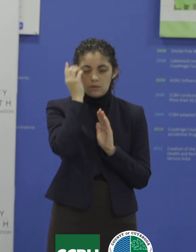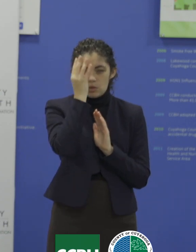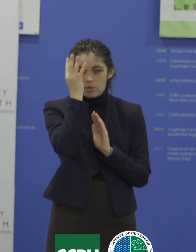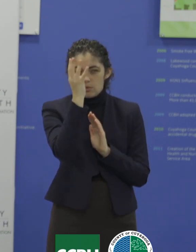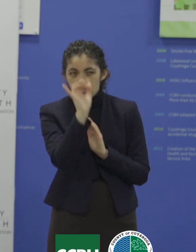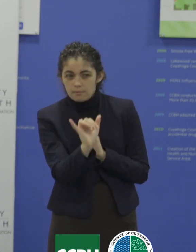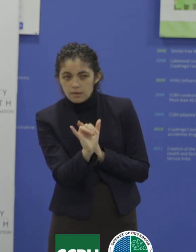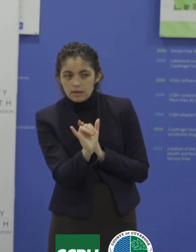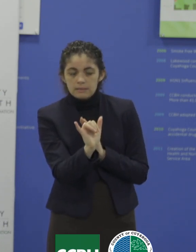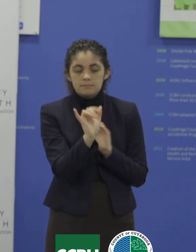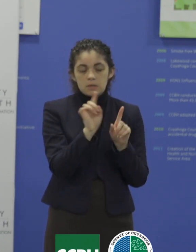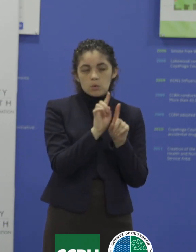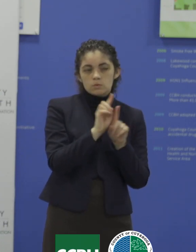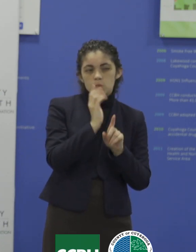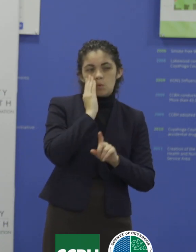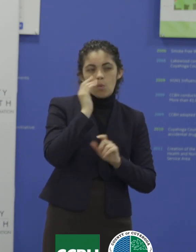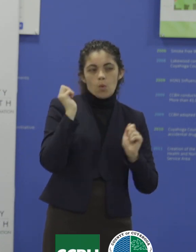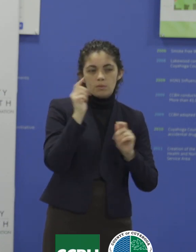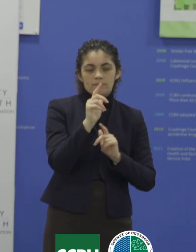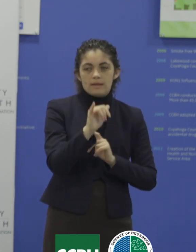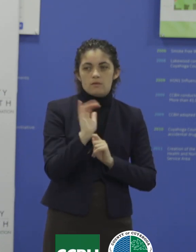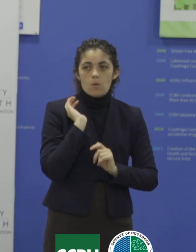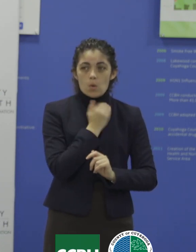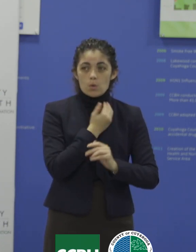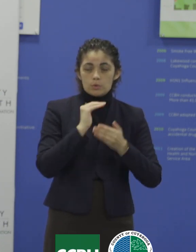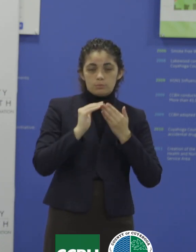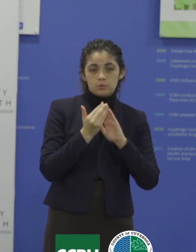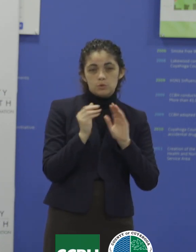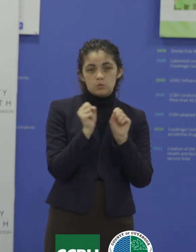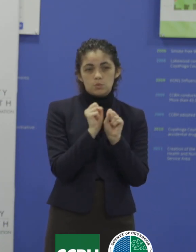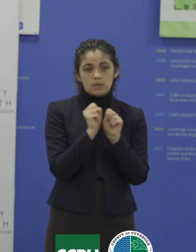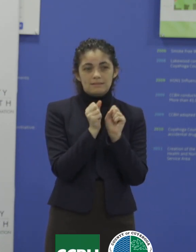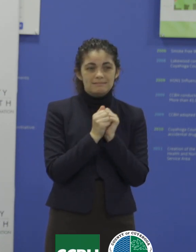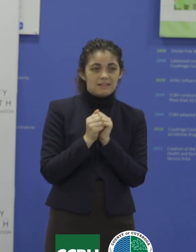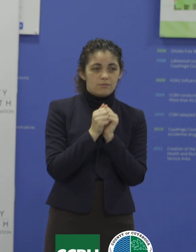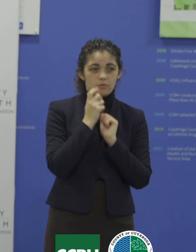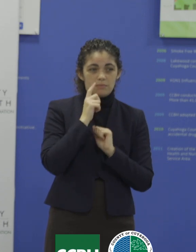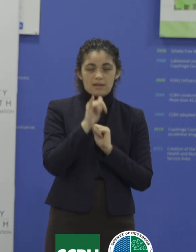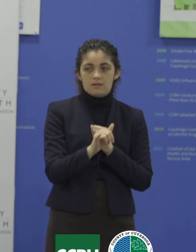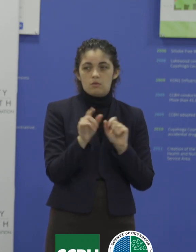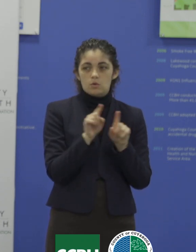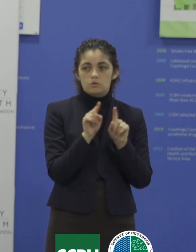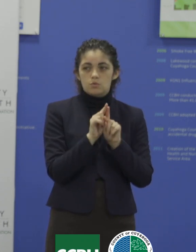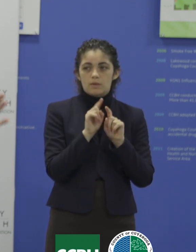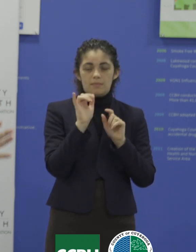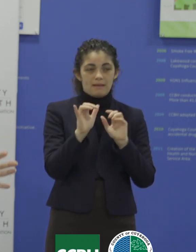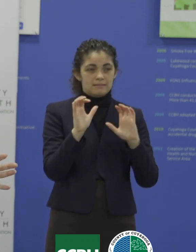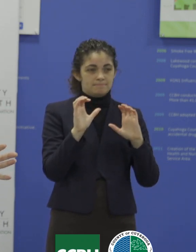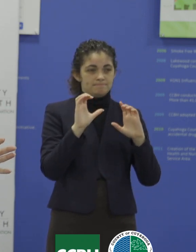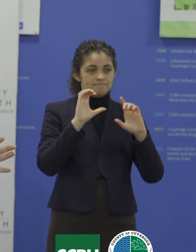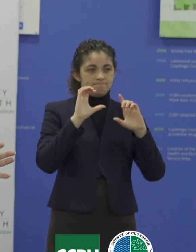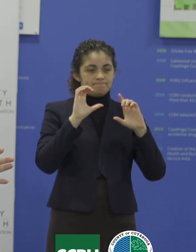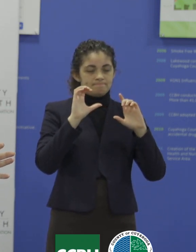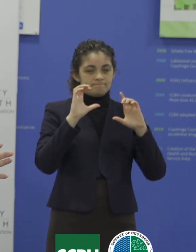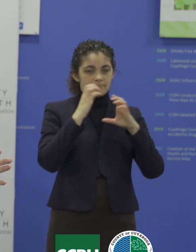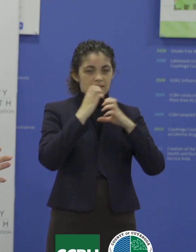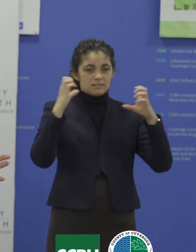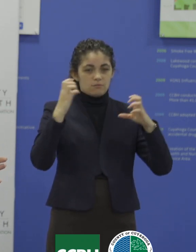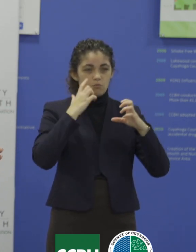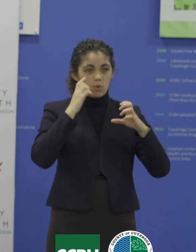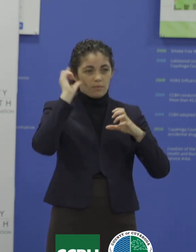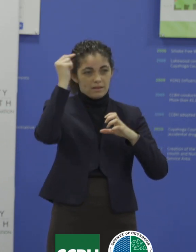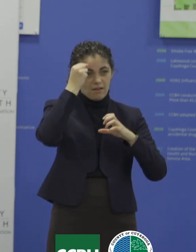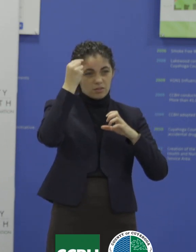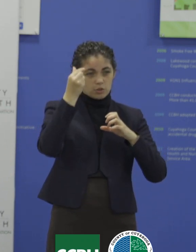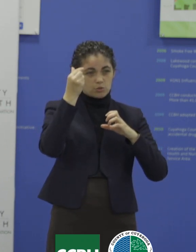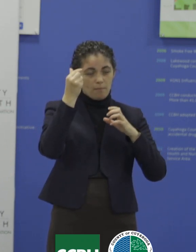those pieces and know that our community is working together around that within the context of the governor's bigger plan